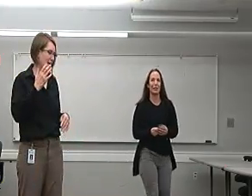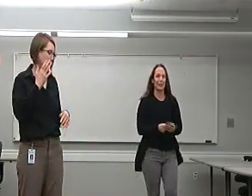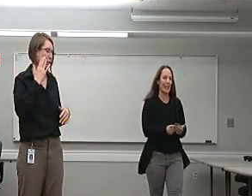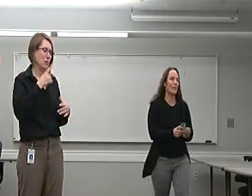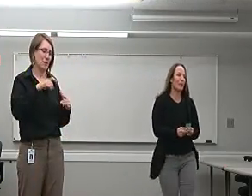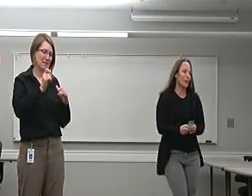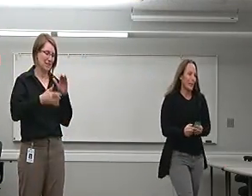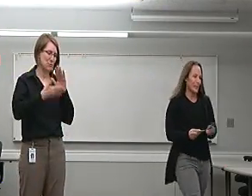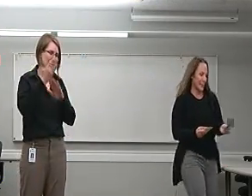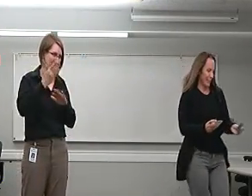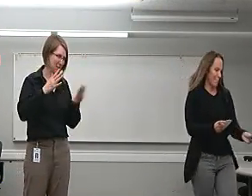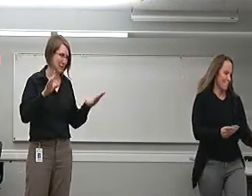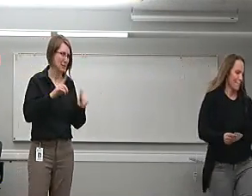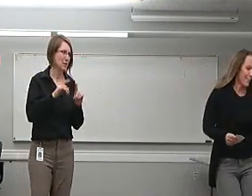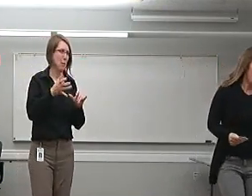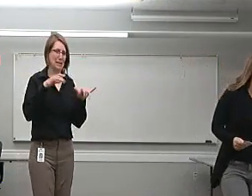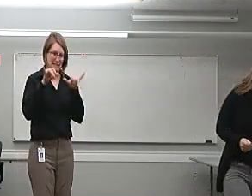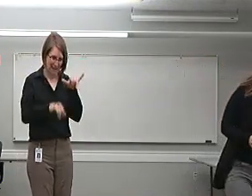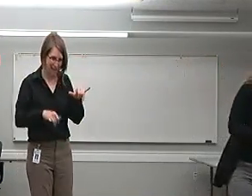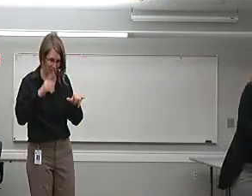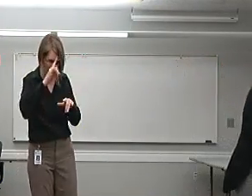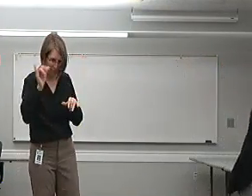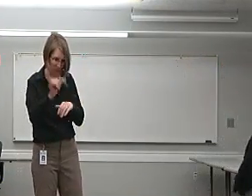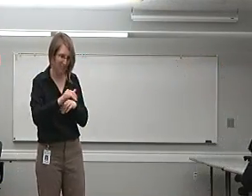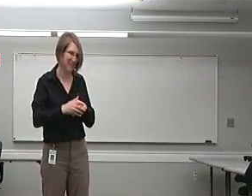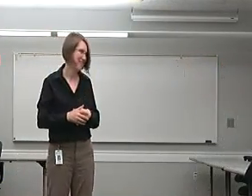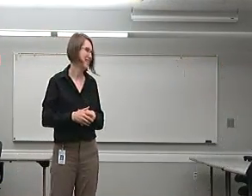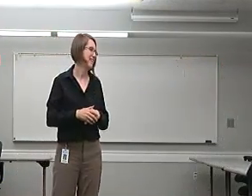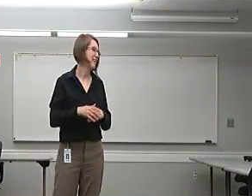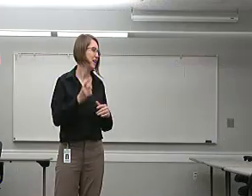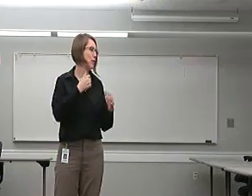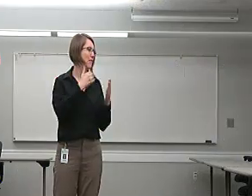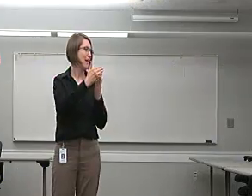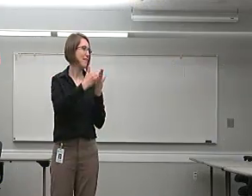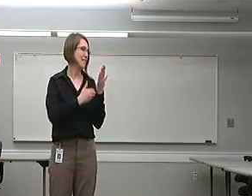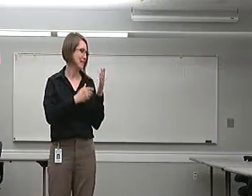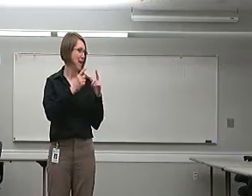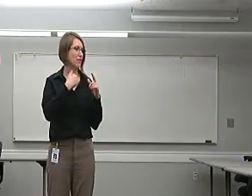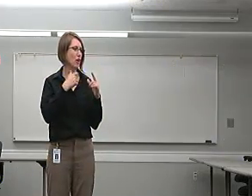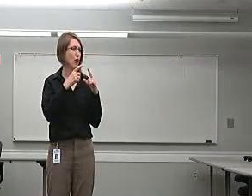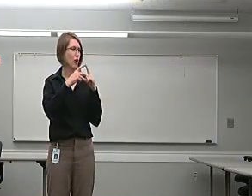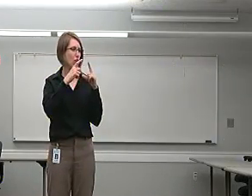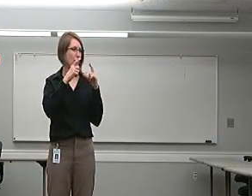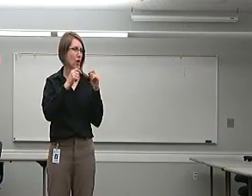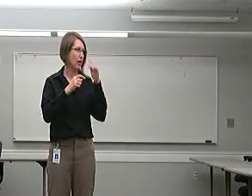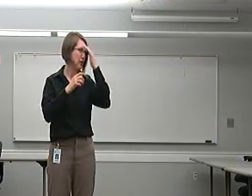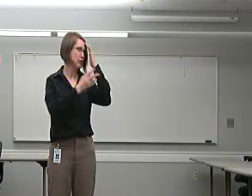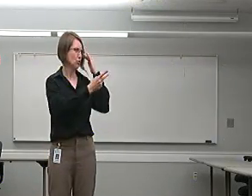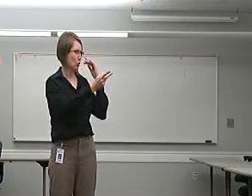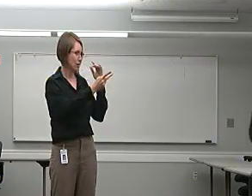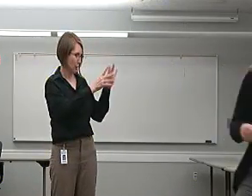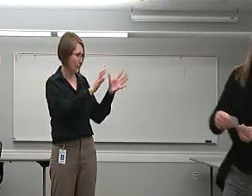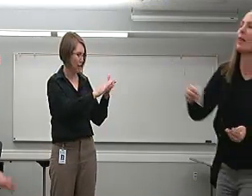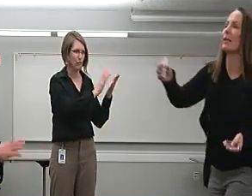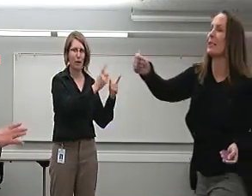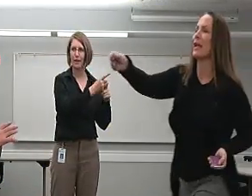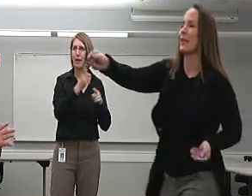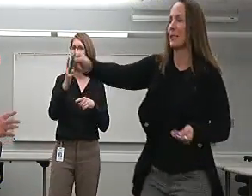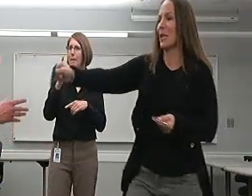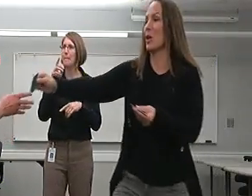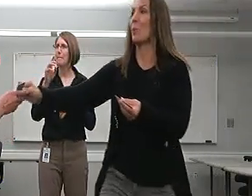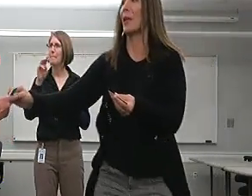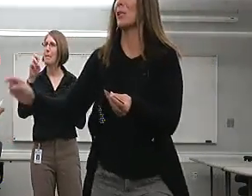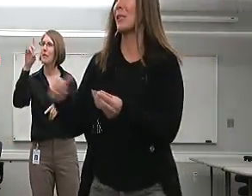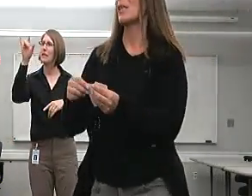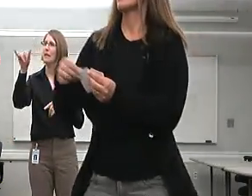list. Yes. Yes. We promise you need 2. You're together. we're married. You're married. We're good. Melanie, take this though, because So